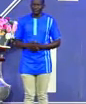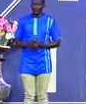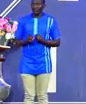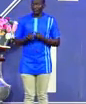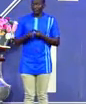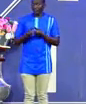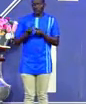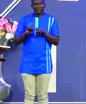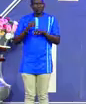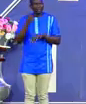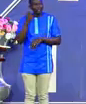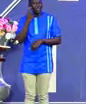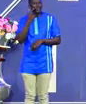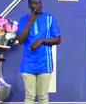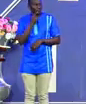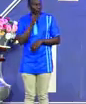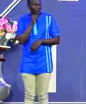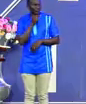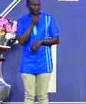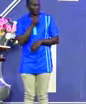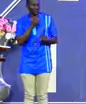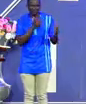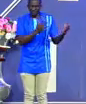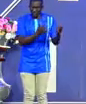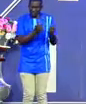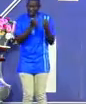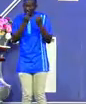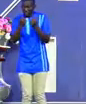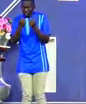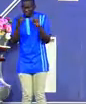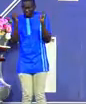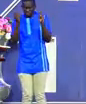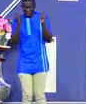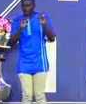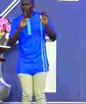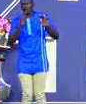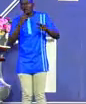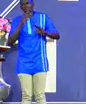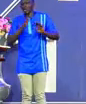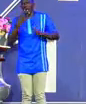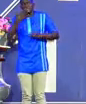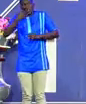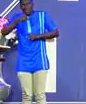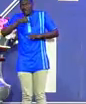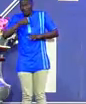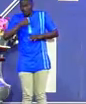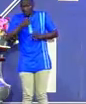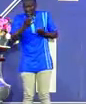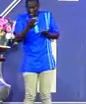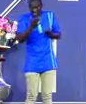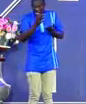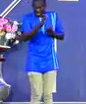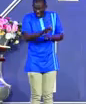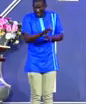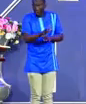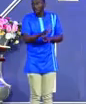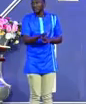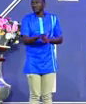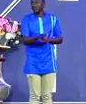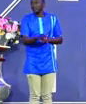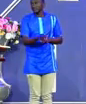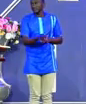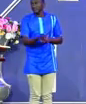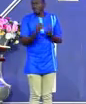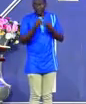When I got to they were taking me to a shrine. I said, let me just